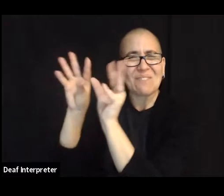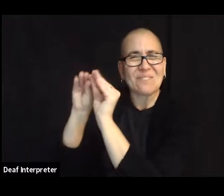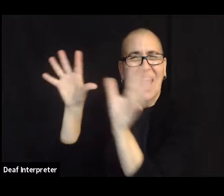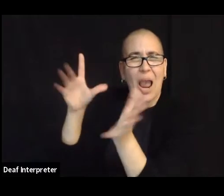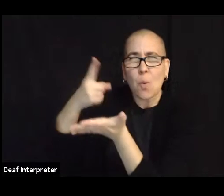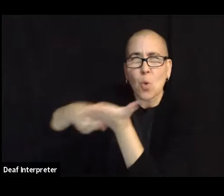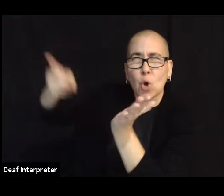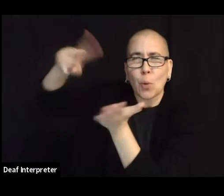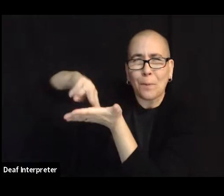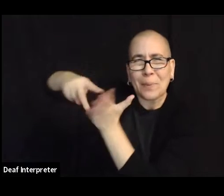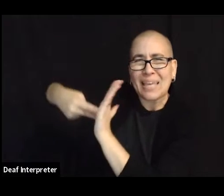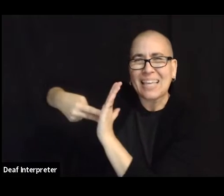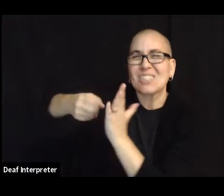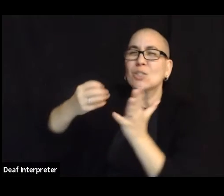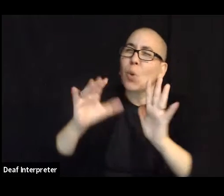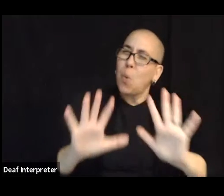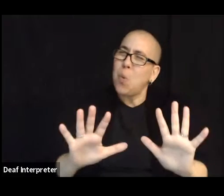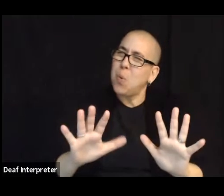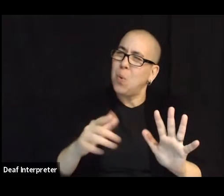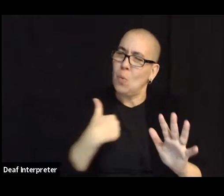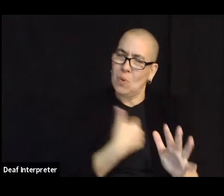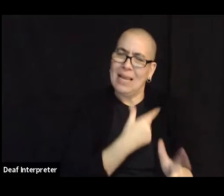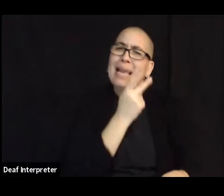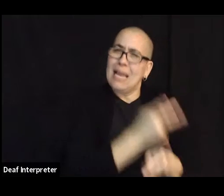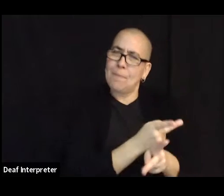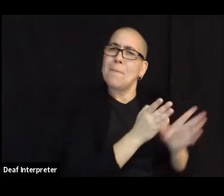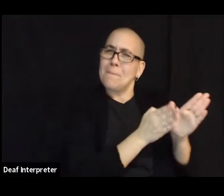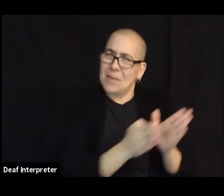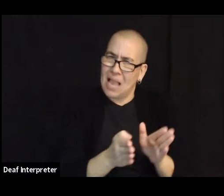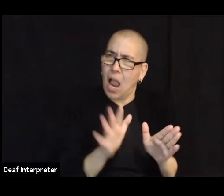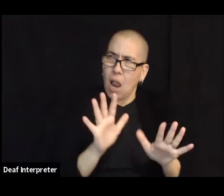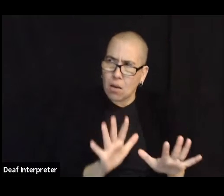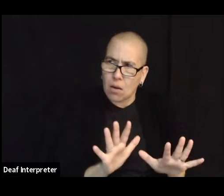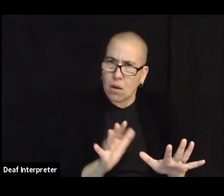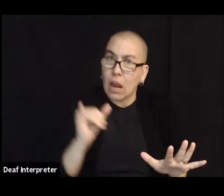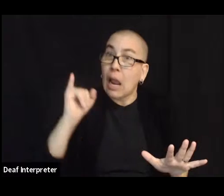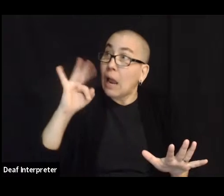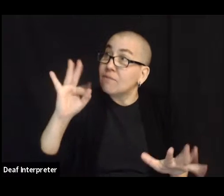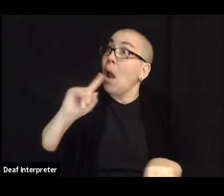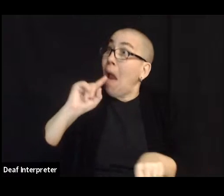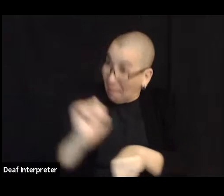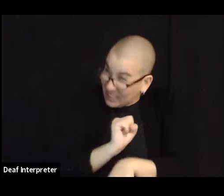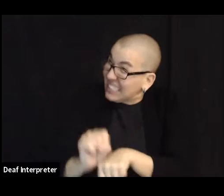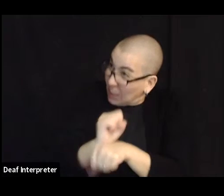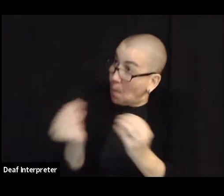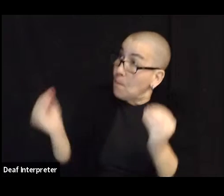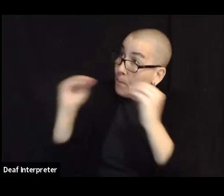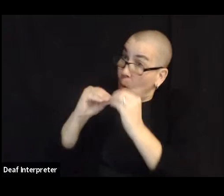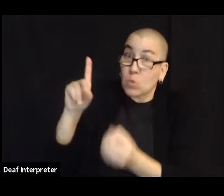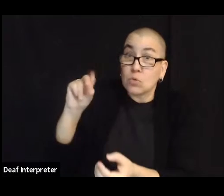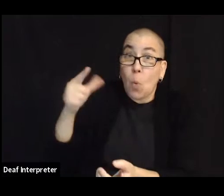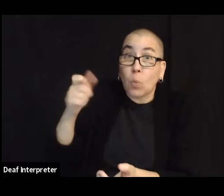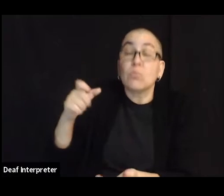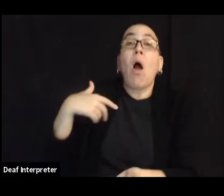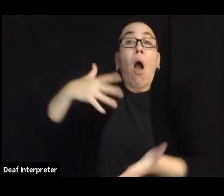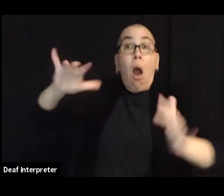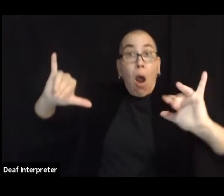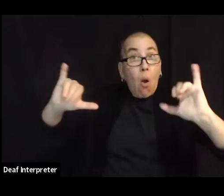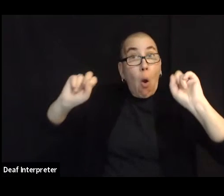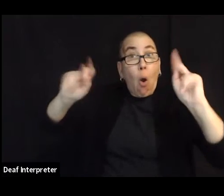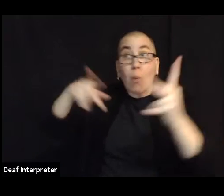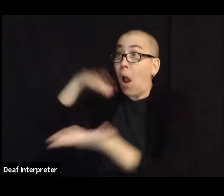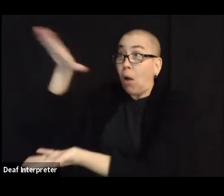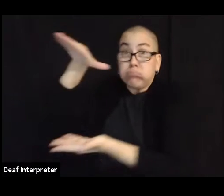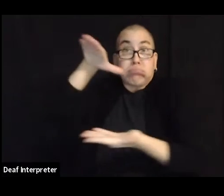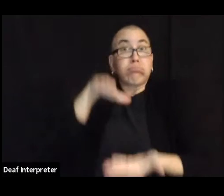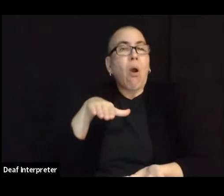we can begin to kind of vaccinate in multiple streams at the same time. Oh, and very quickly,